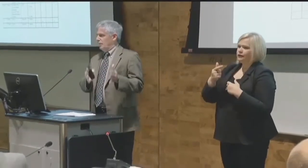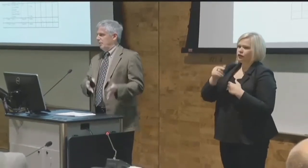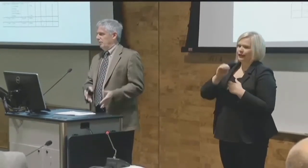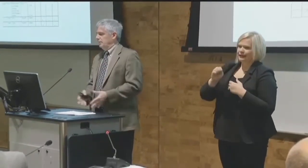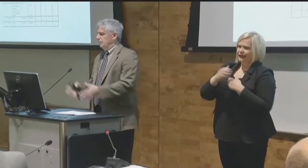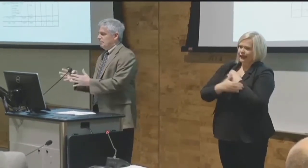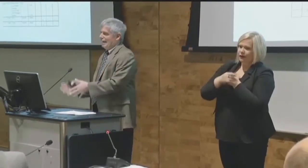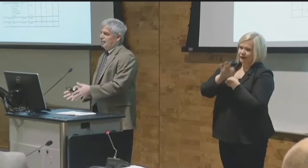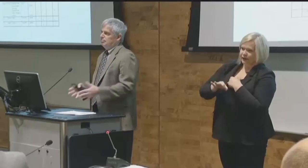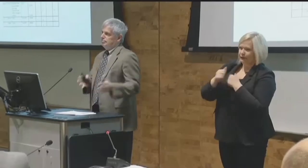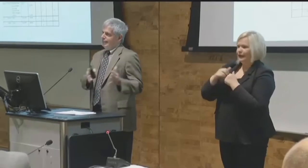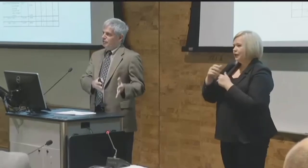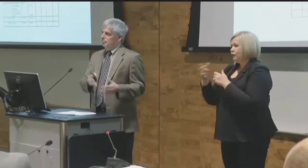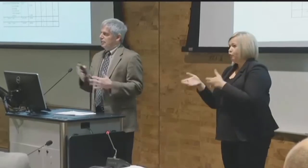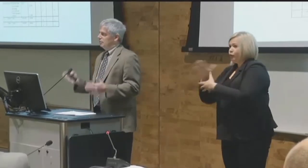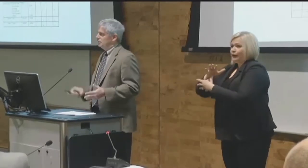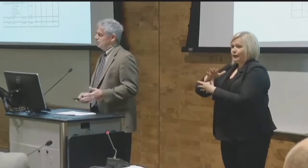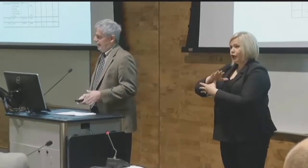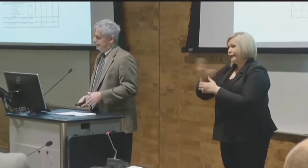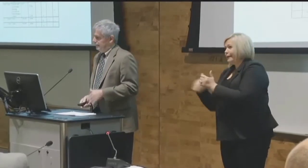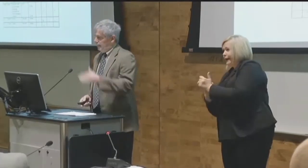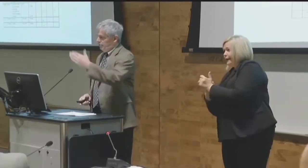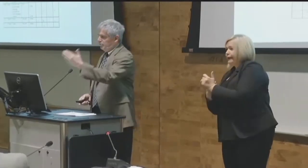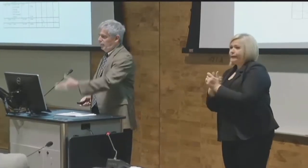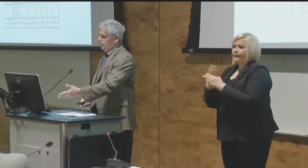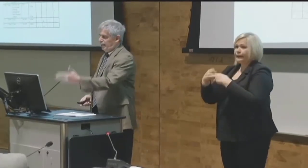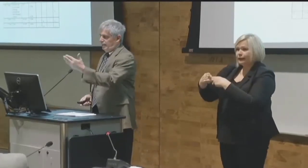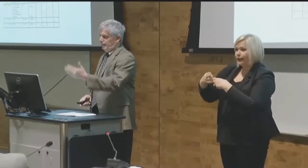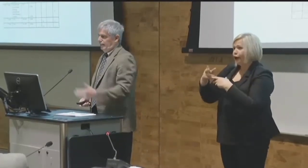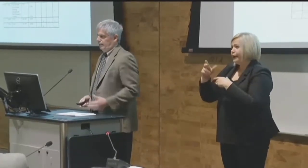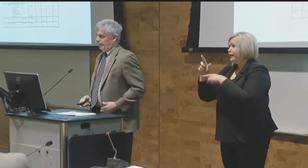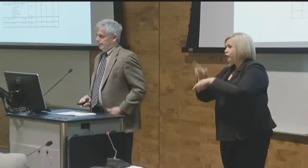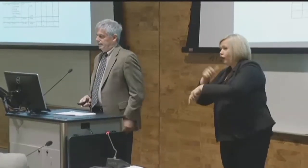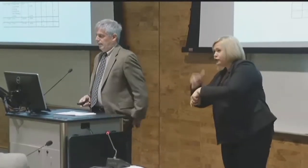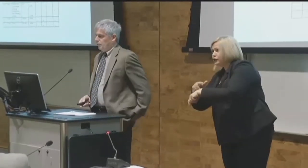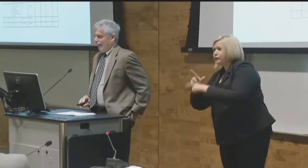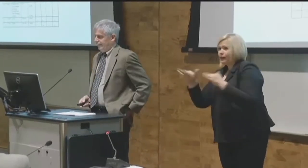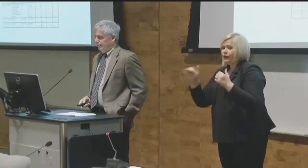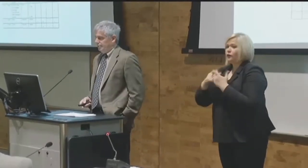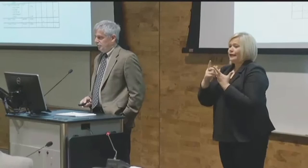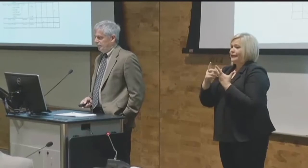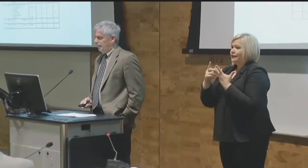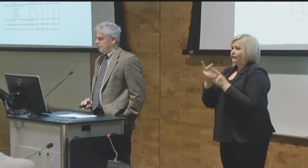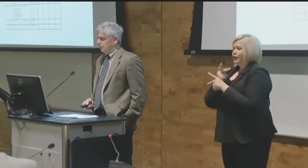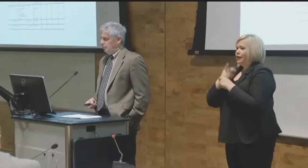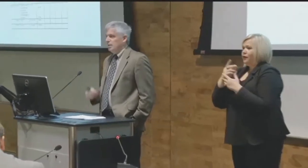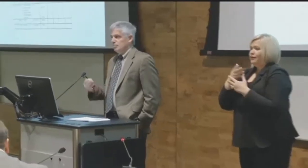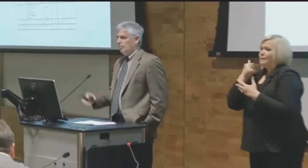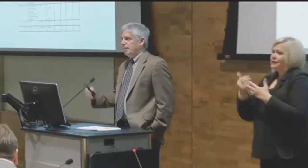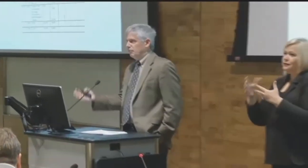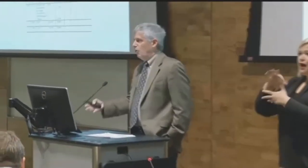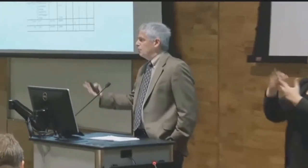being primary, backup, interim, things such as that. And we've developed a ranking of each one of the options